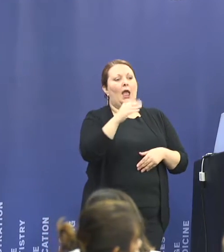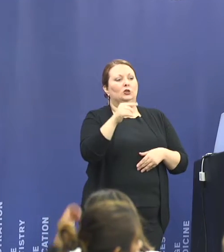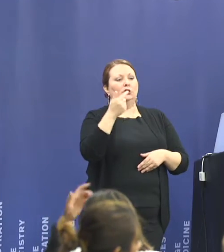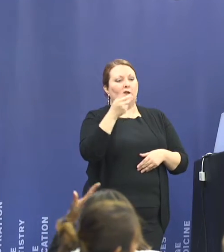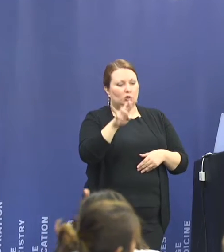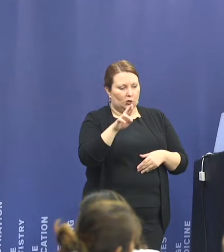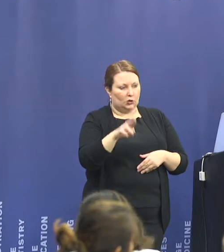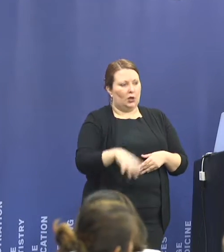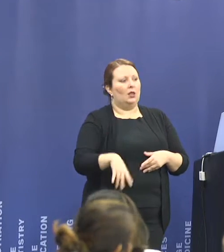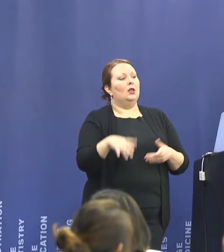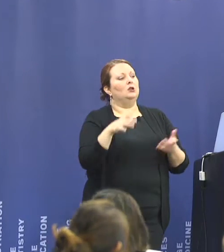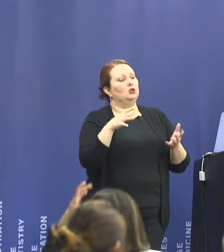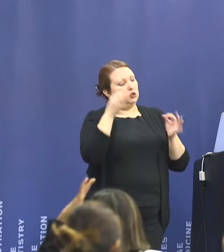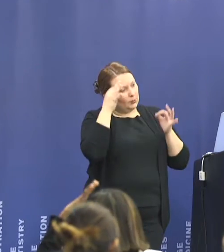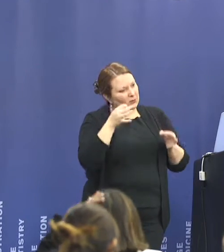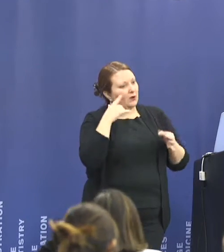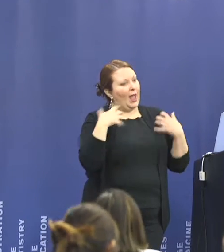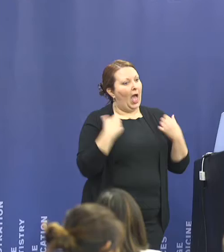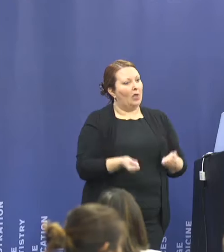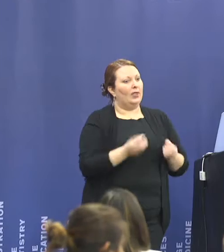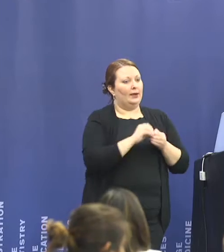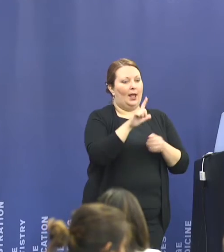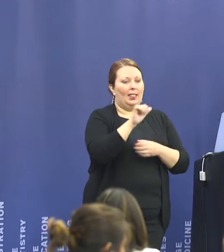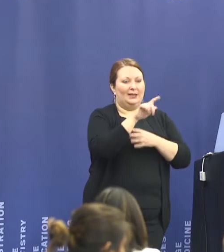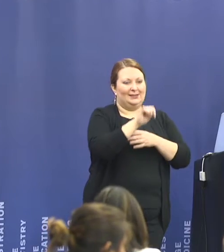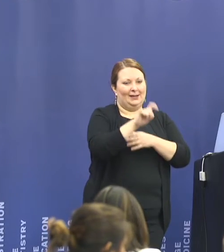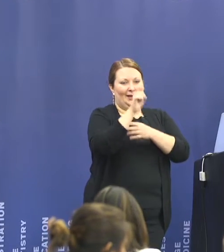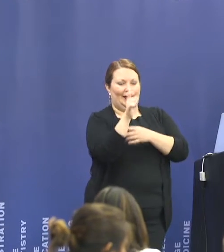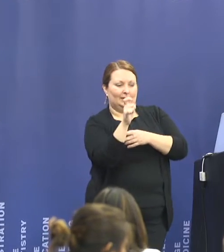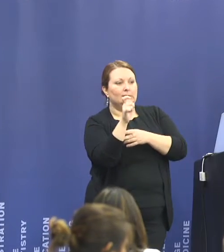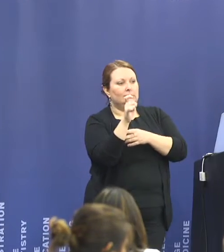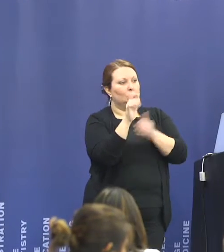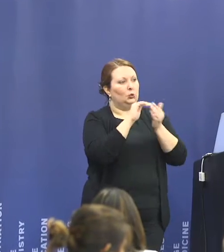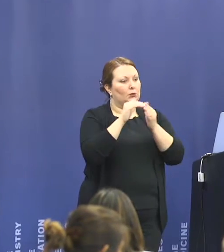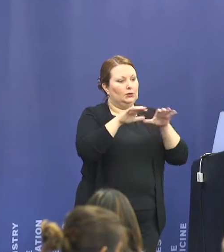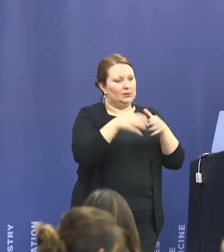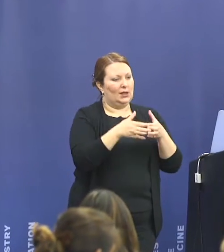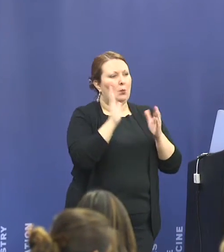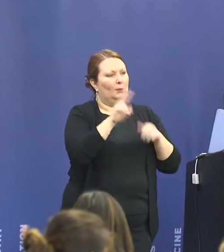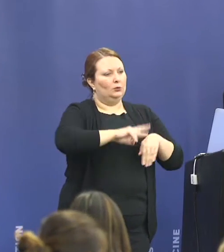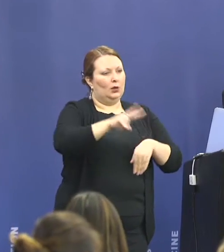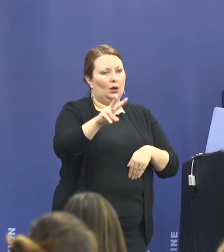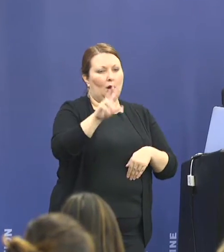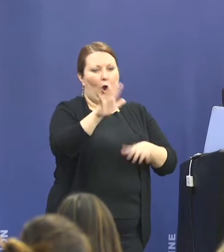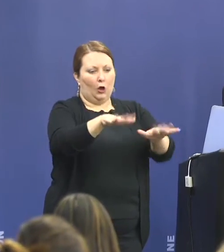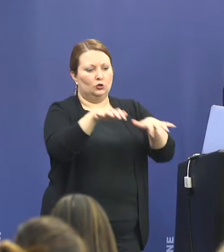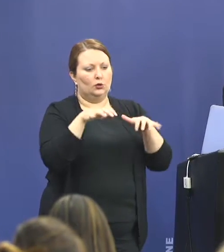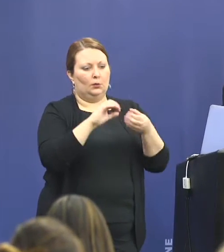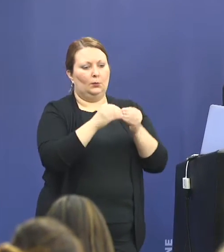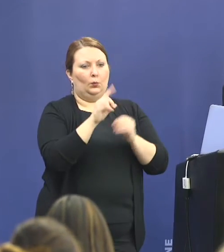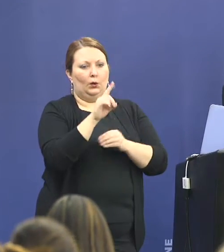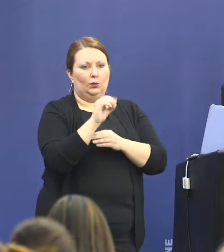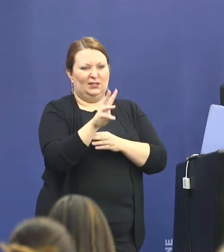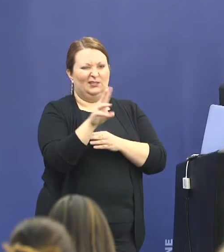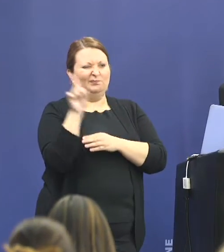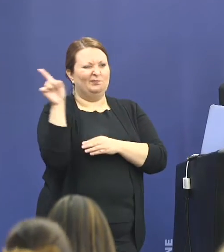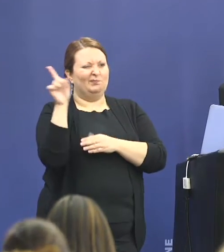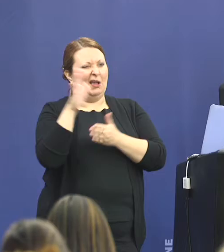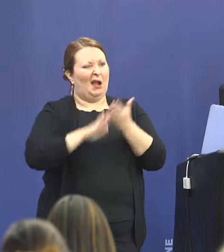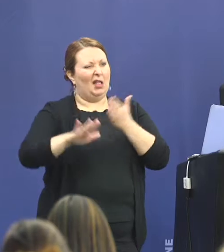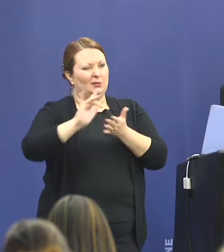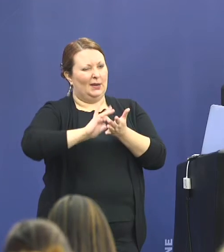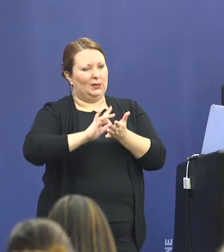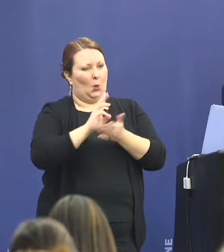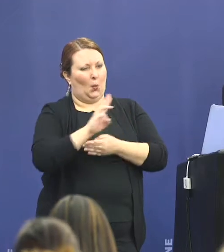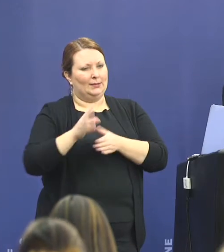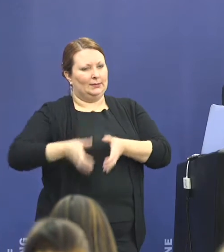in Latinx Communities. That talk will be again tomorrow at 2 p.m. in Auditorium 106 at the College of Medicine West